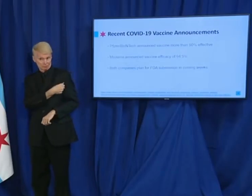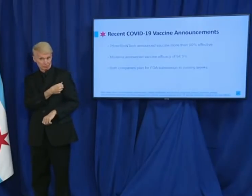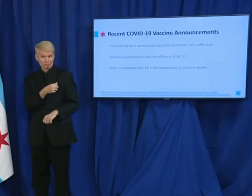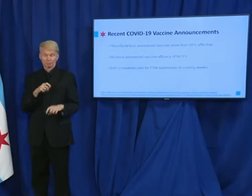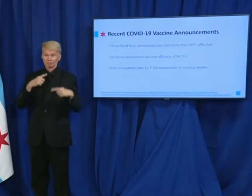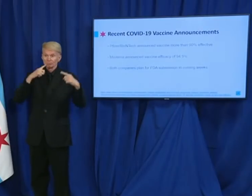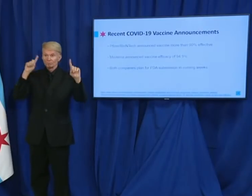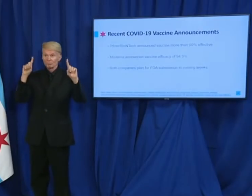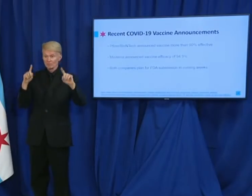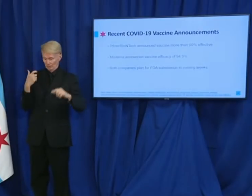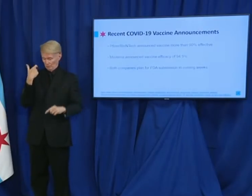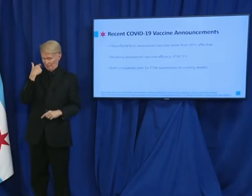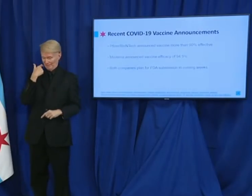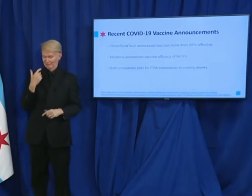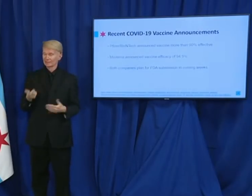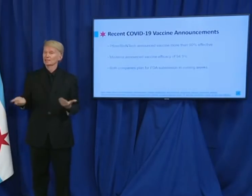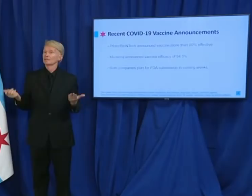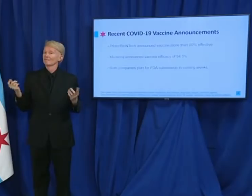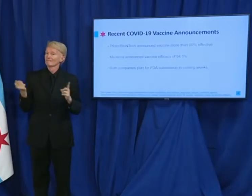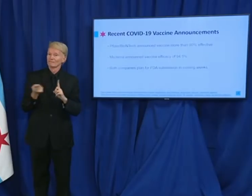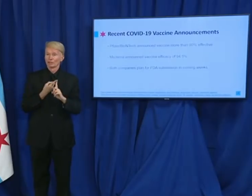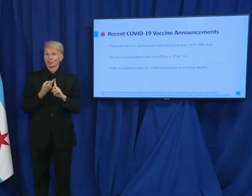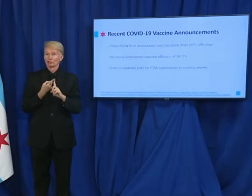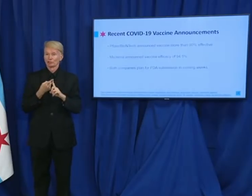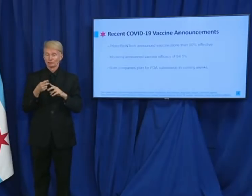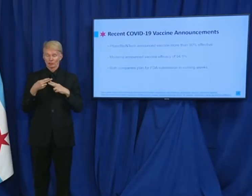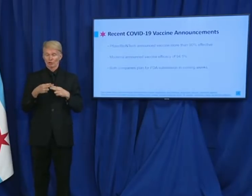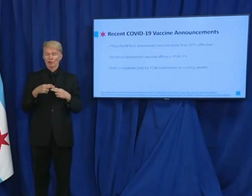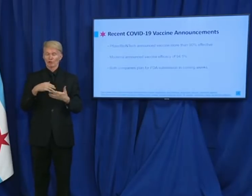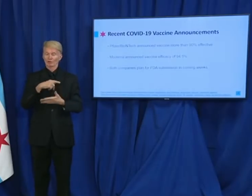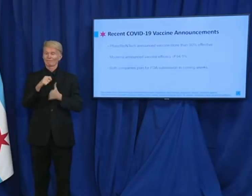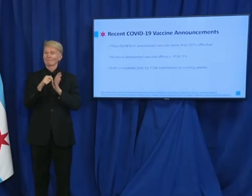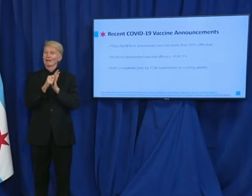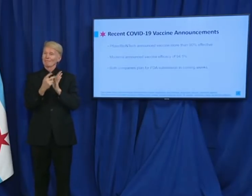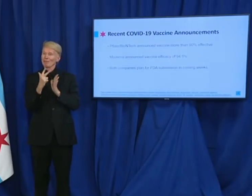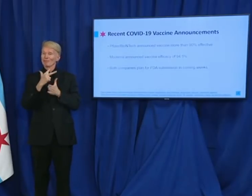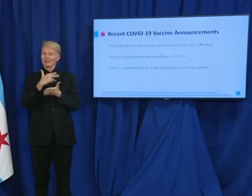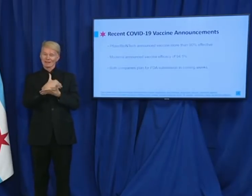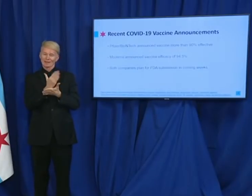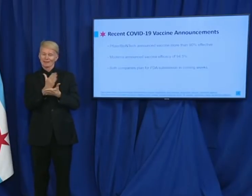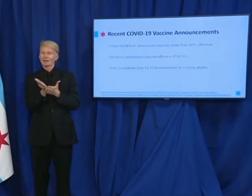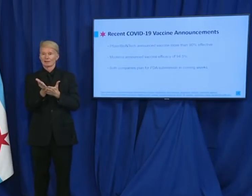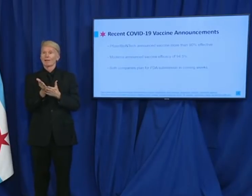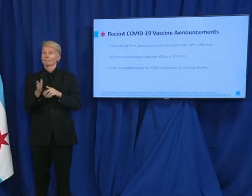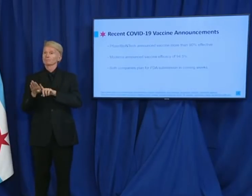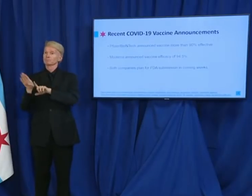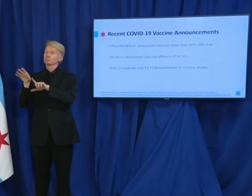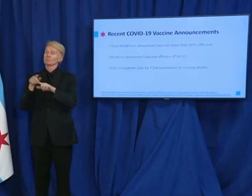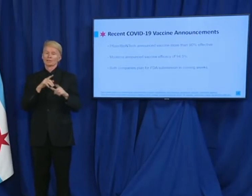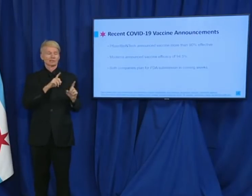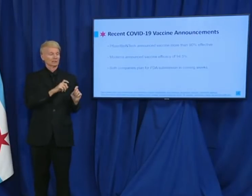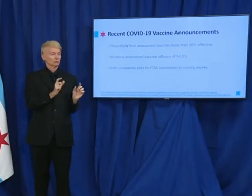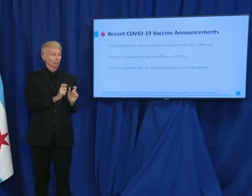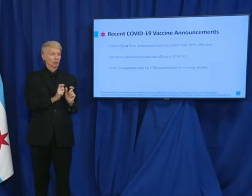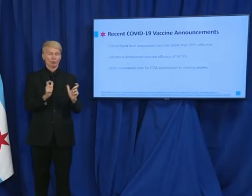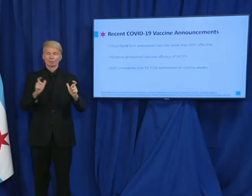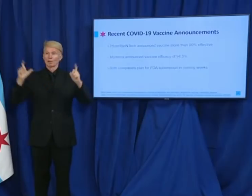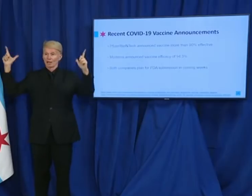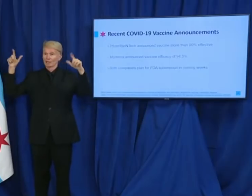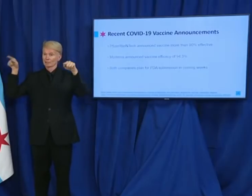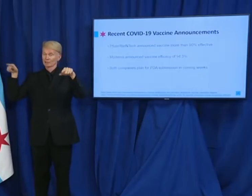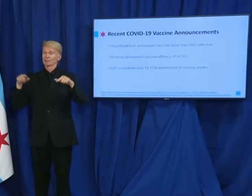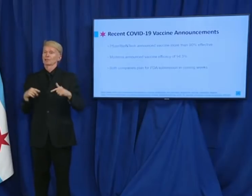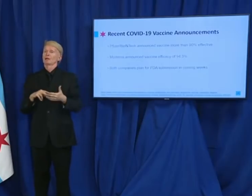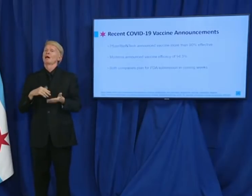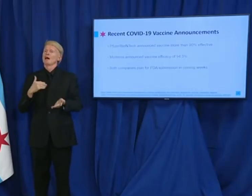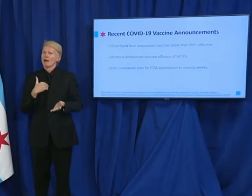the first COVID-19 vaccine trial that is in phase 3, meaning the large-scale trials in the United States, announced